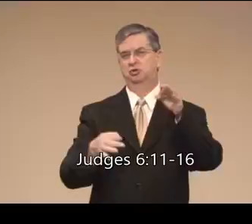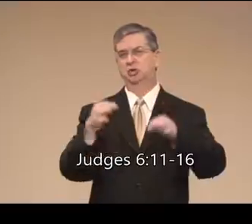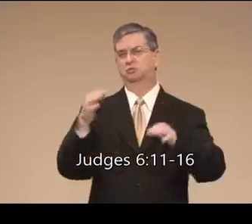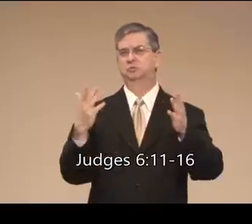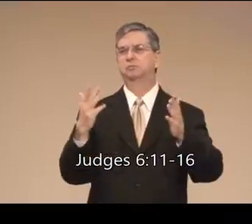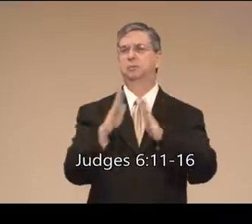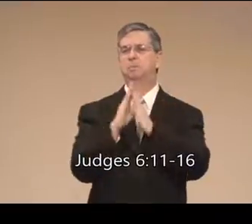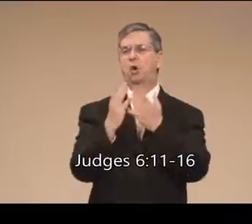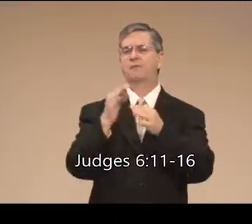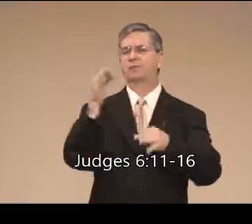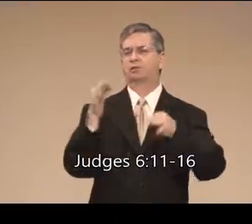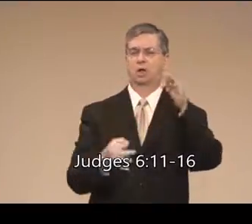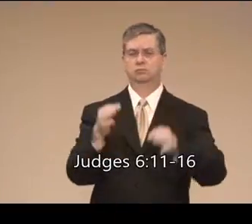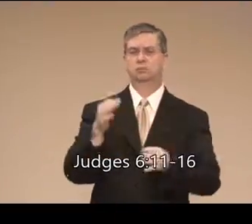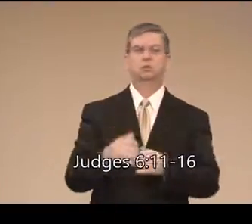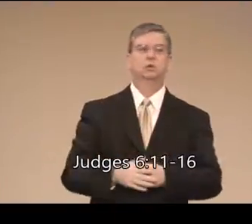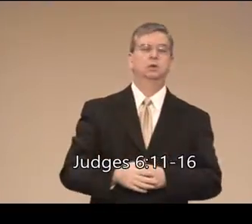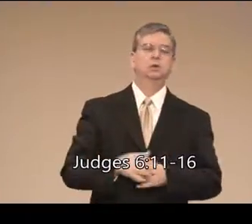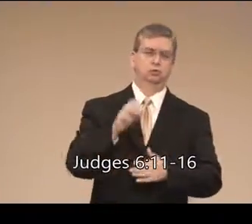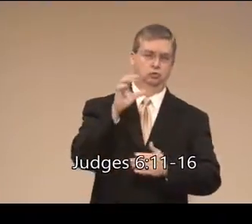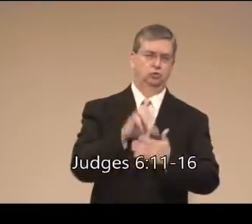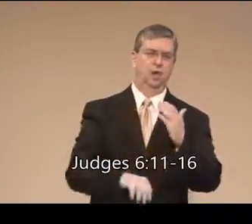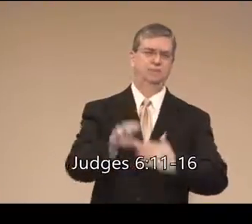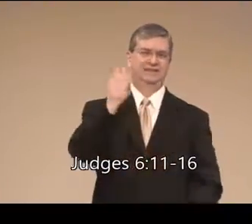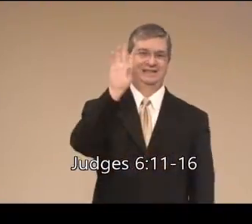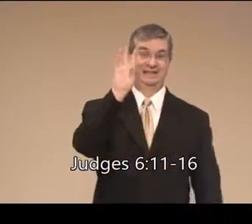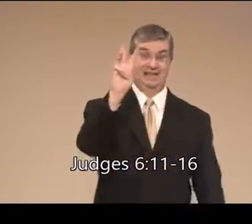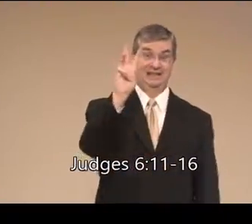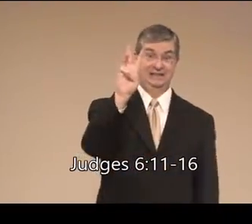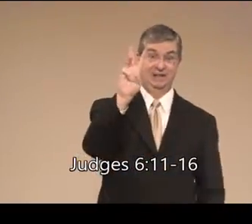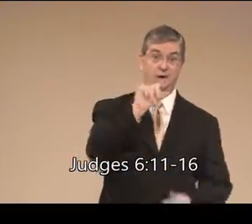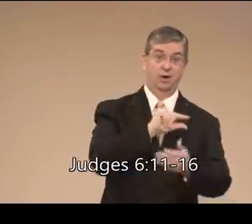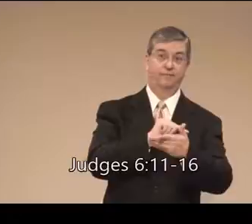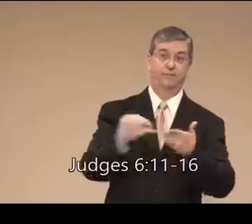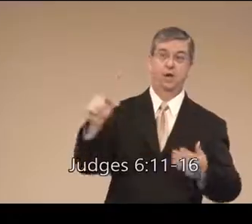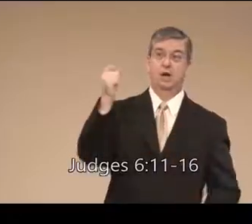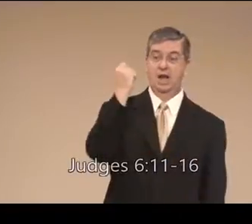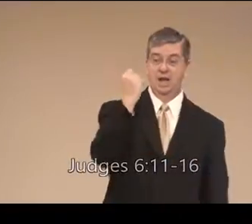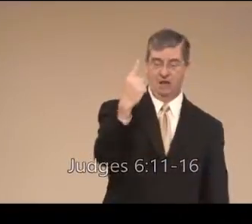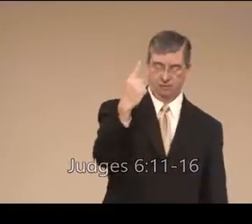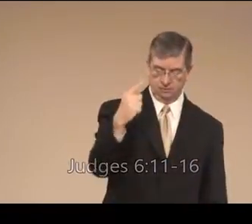Judges, the book of Judges, chapter 6, verse 11.